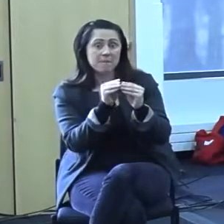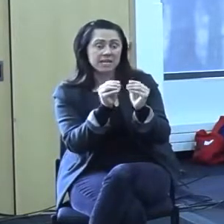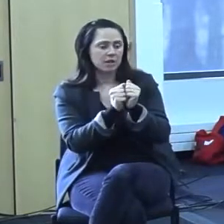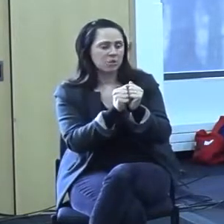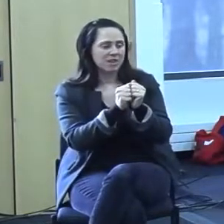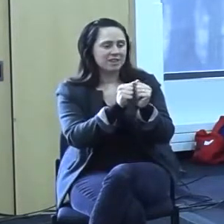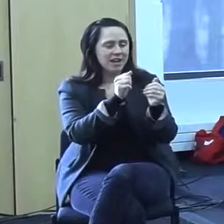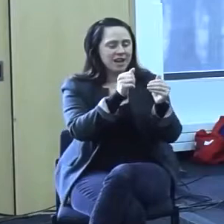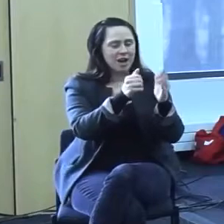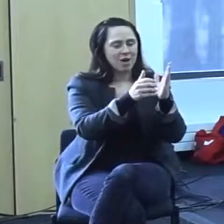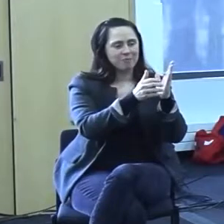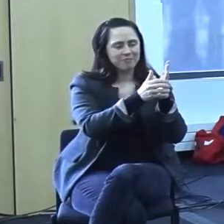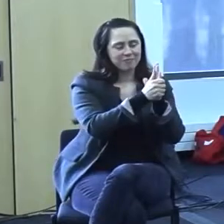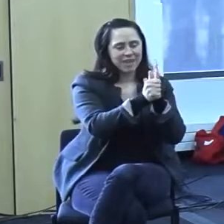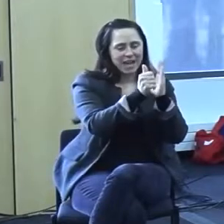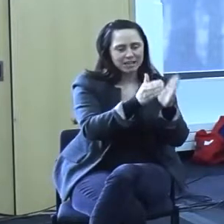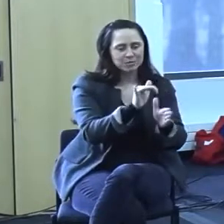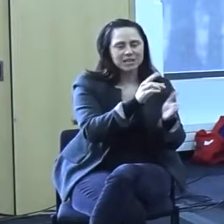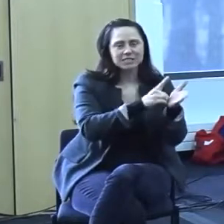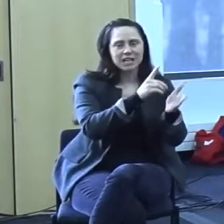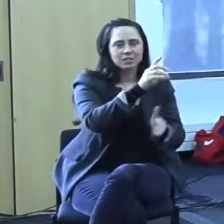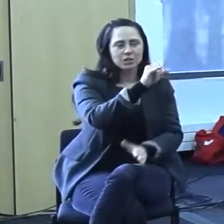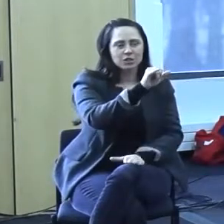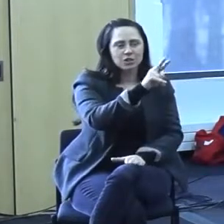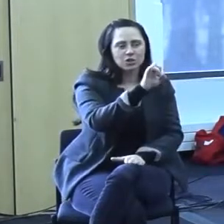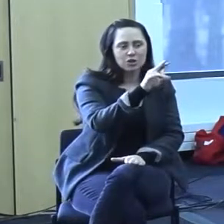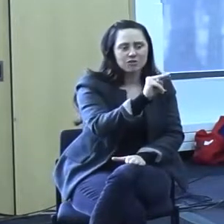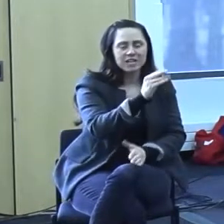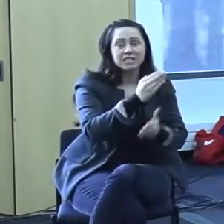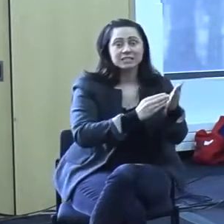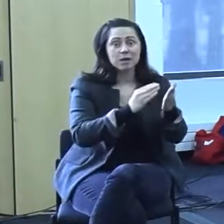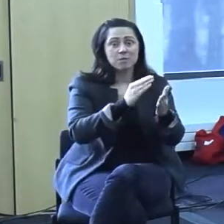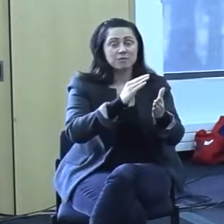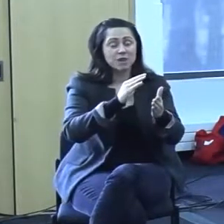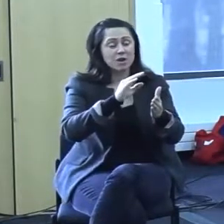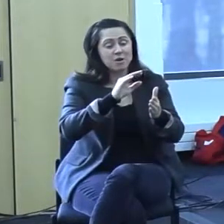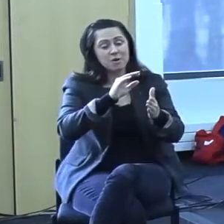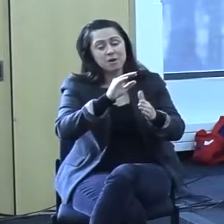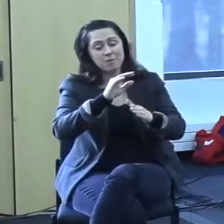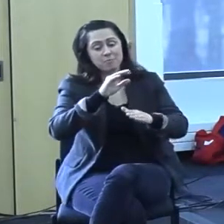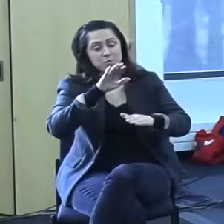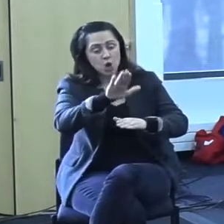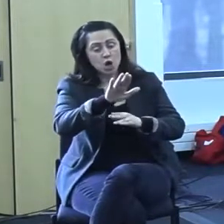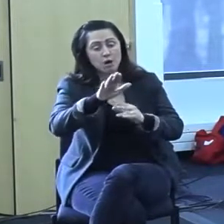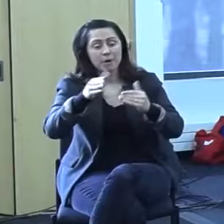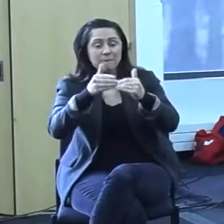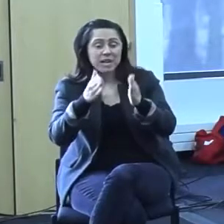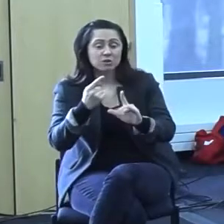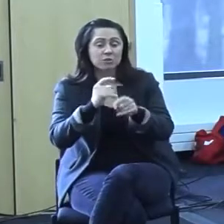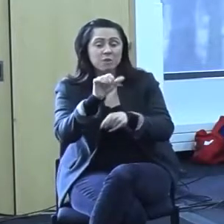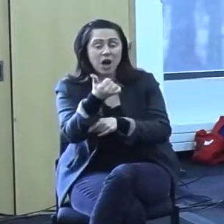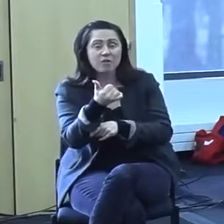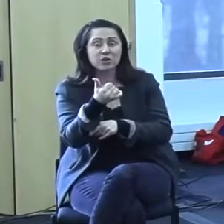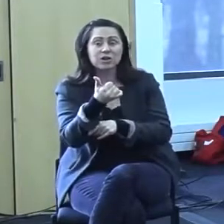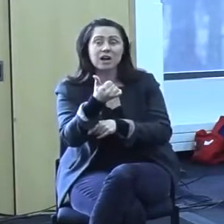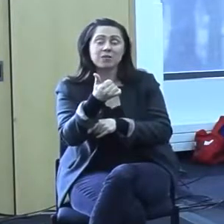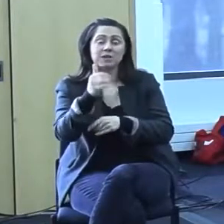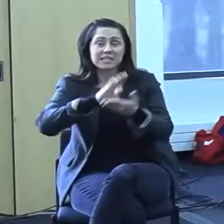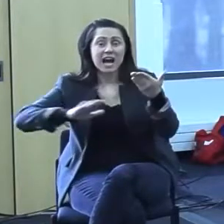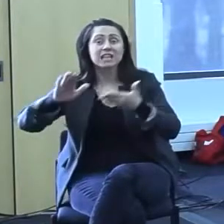like Dr. Irvin and some of her counterparts from other colleges as well. And in